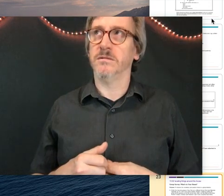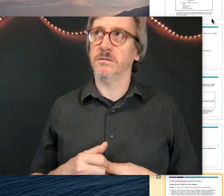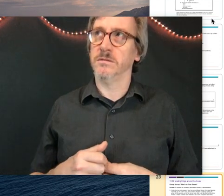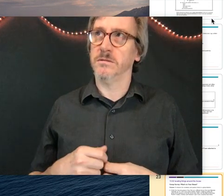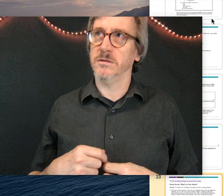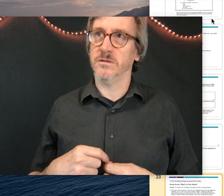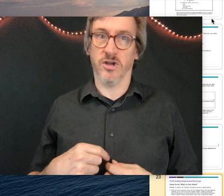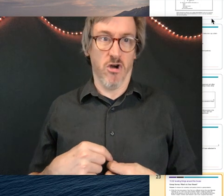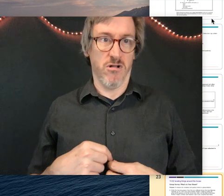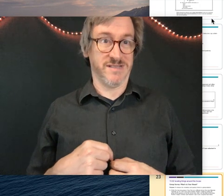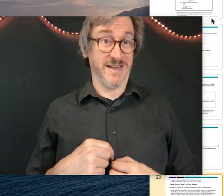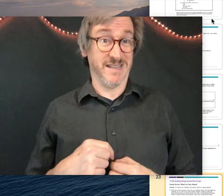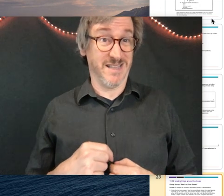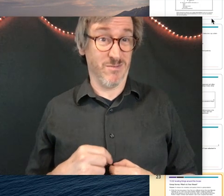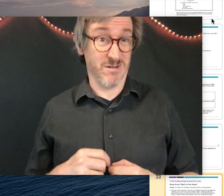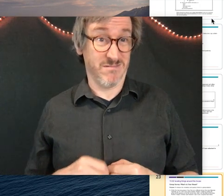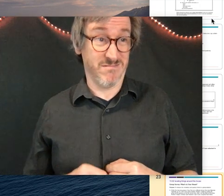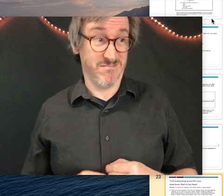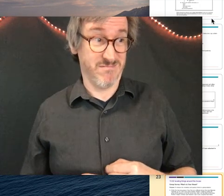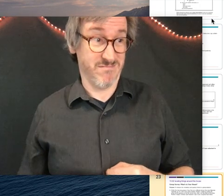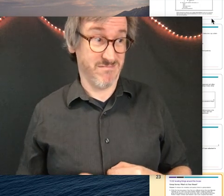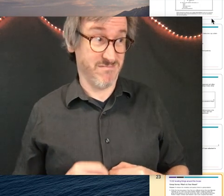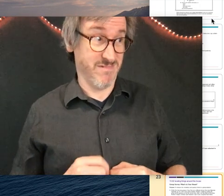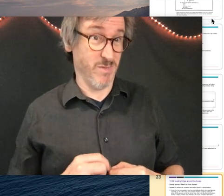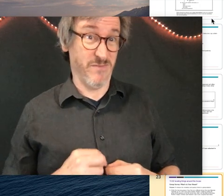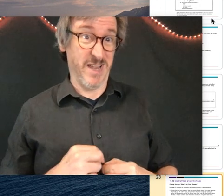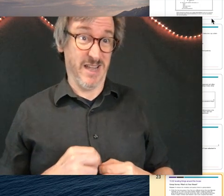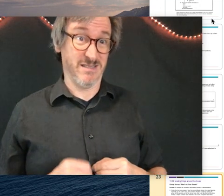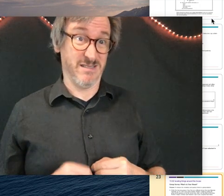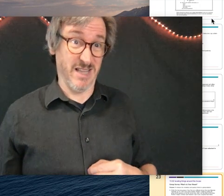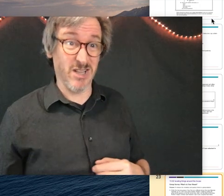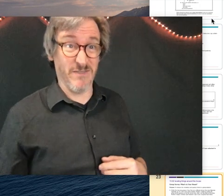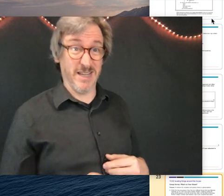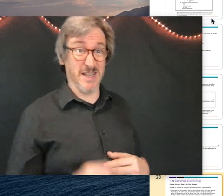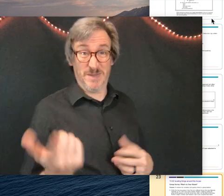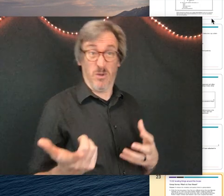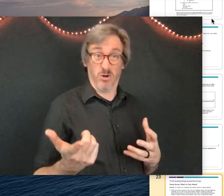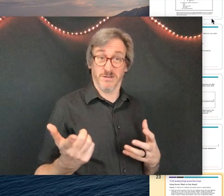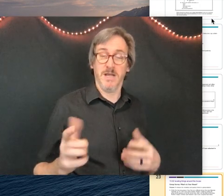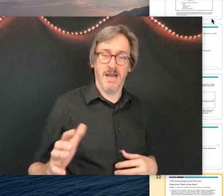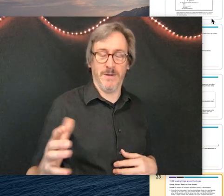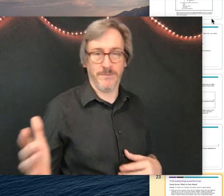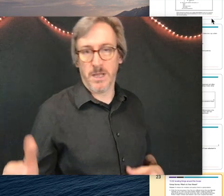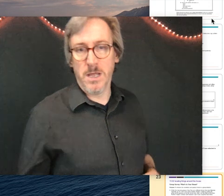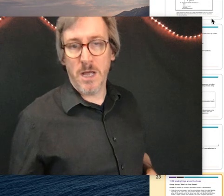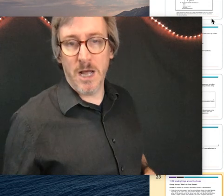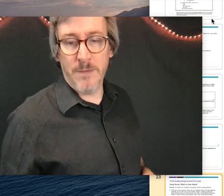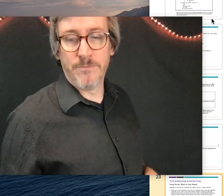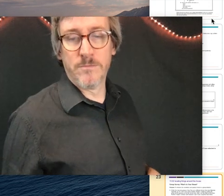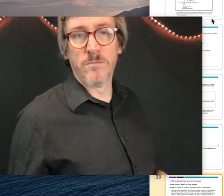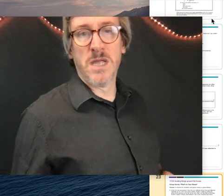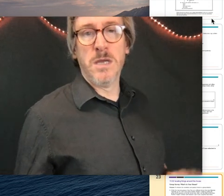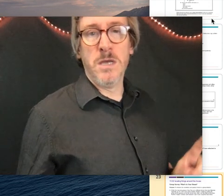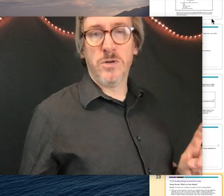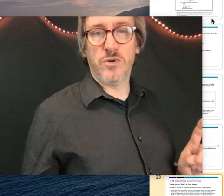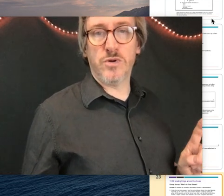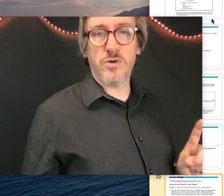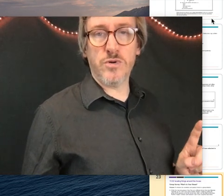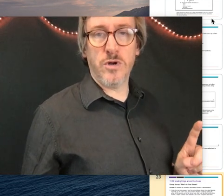wasn't the Gauls, I guess they were. It wasn't Vikings. They looked like Vikings, but they weren't. Anyway,